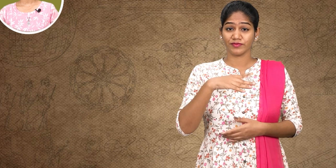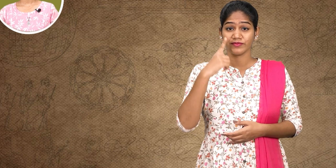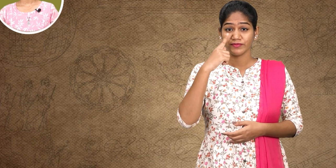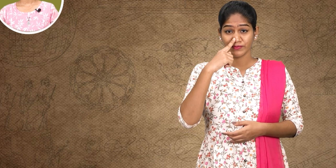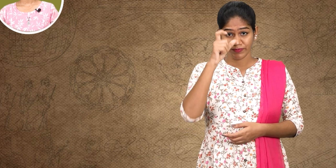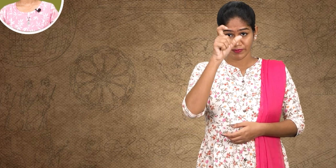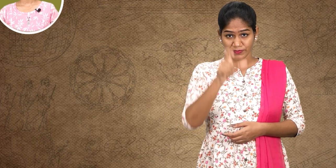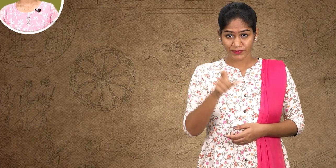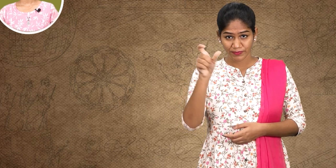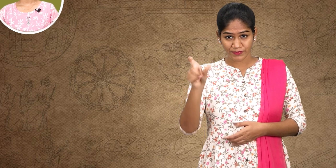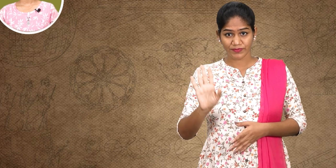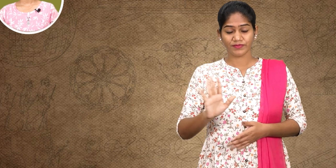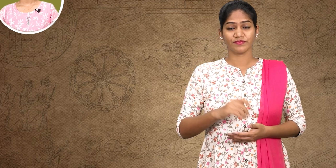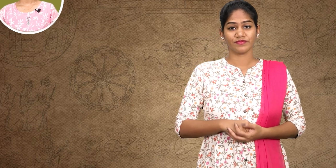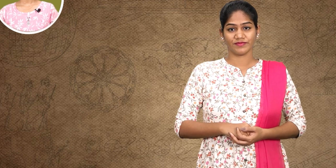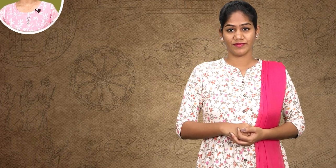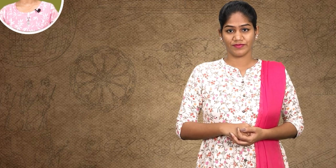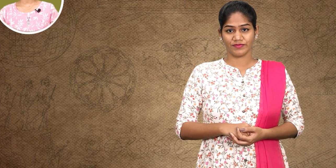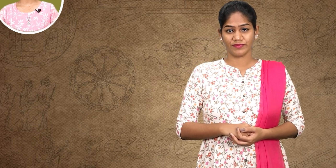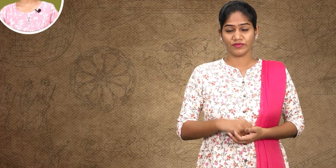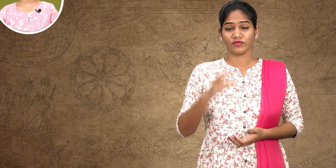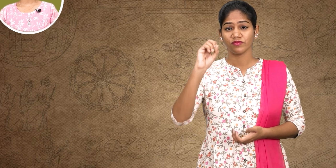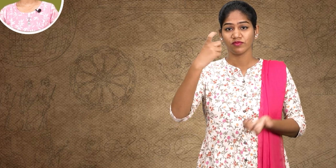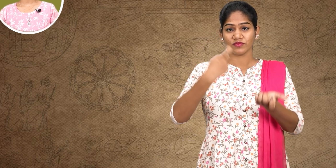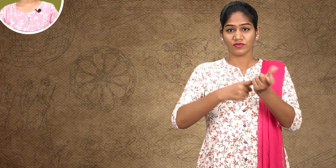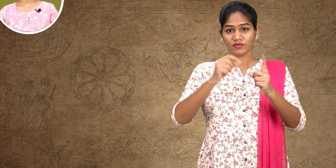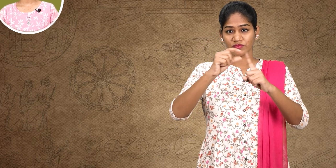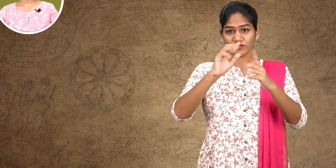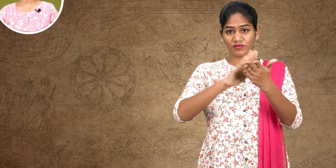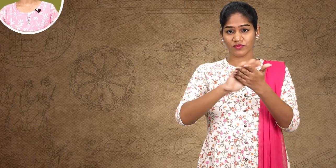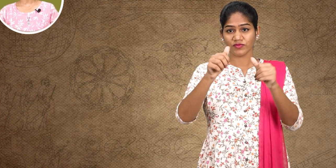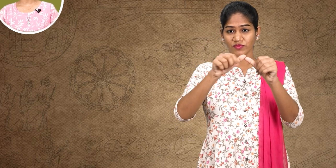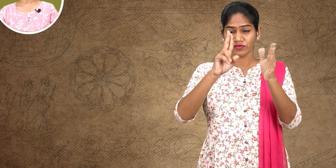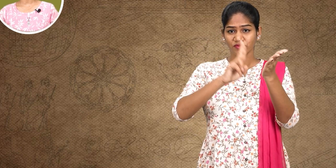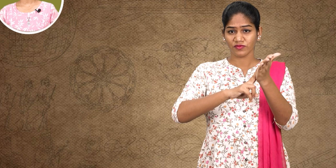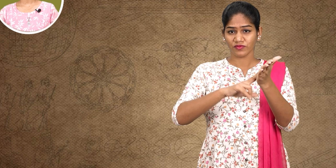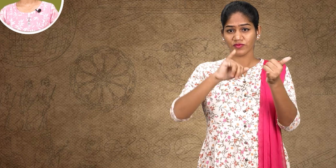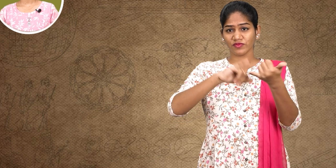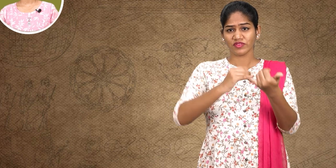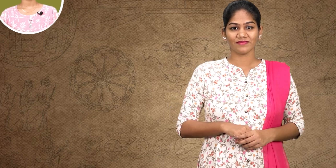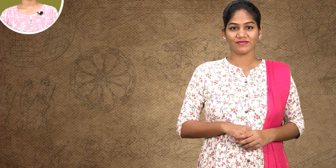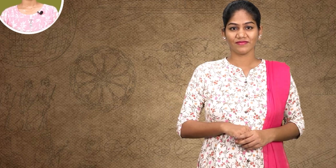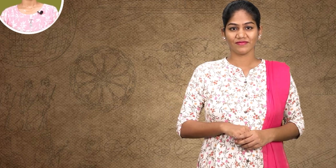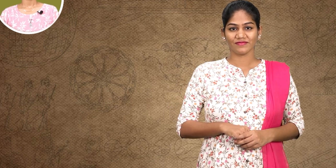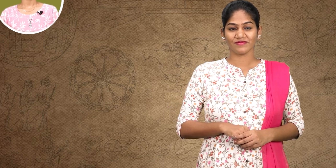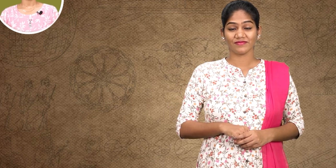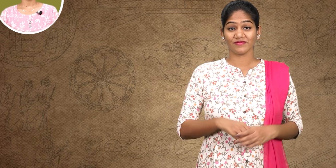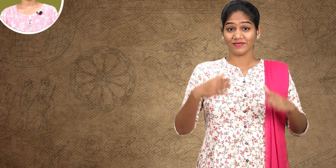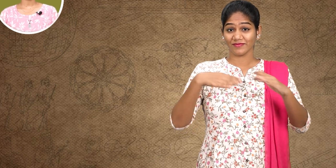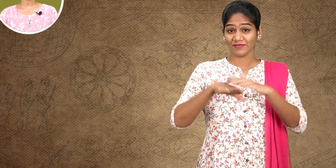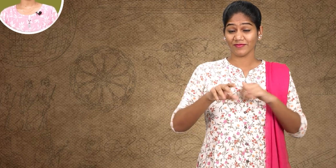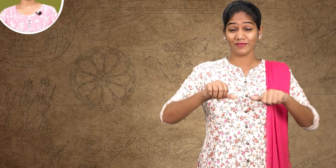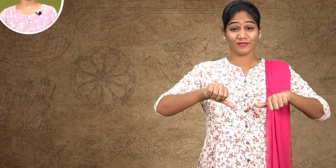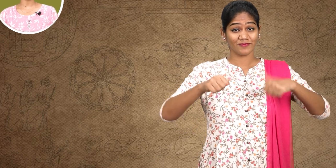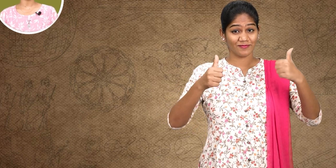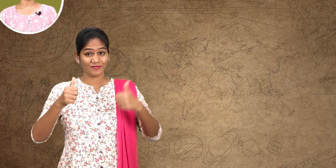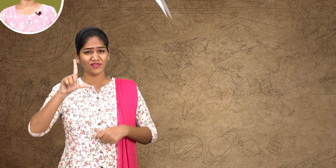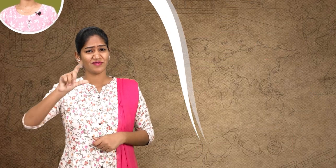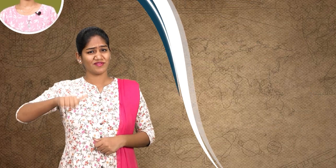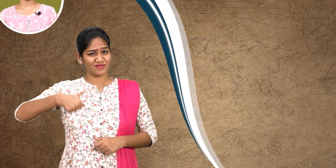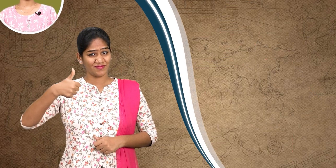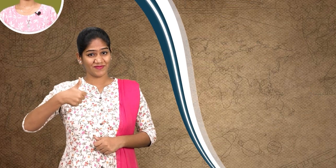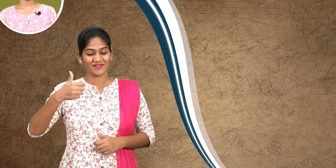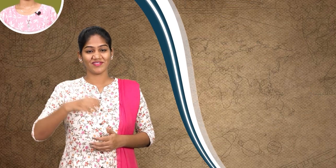orphans and the blind. Under the successive